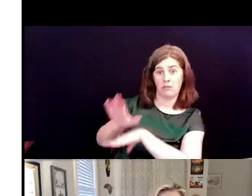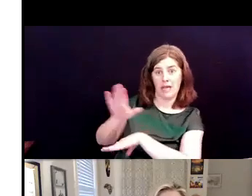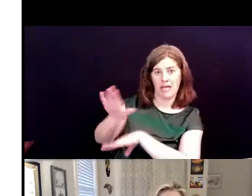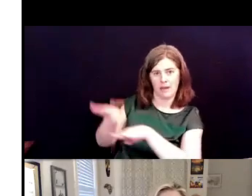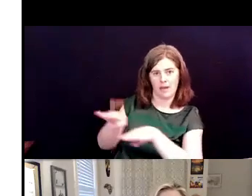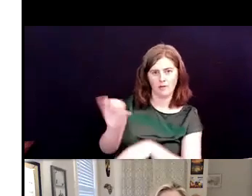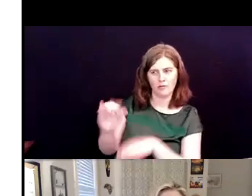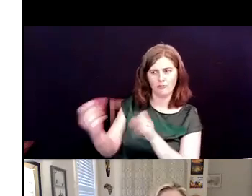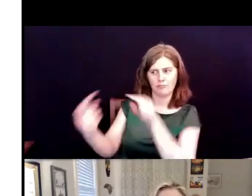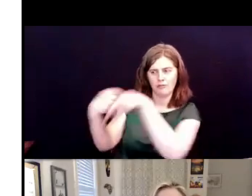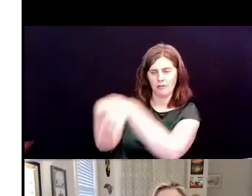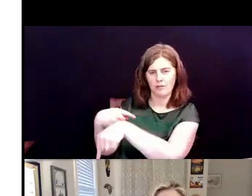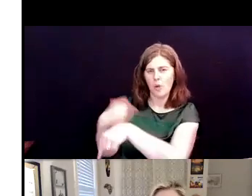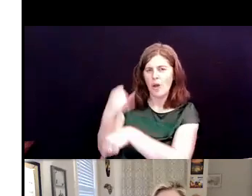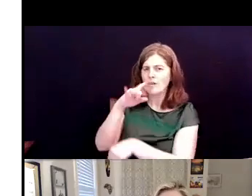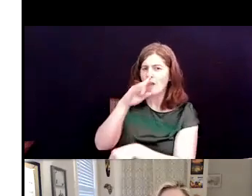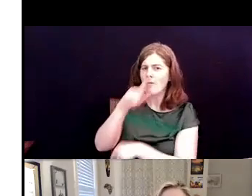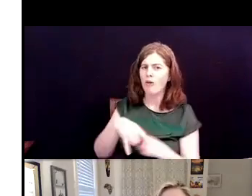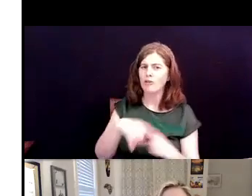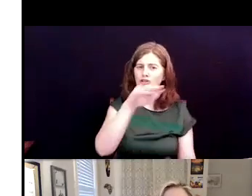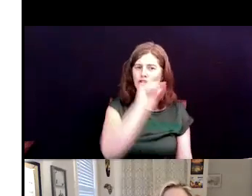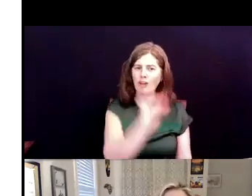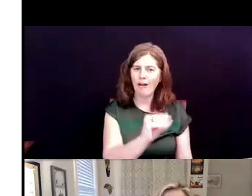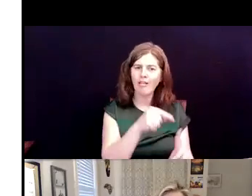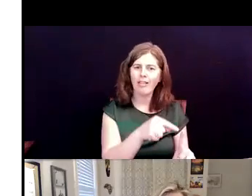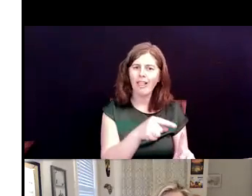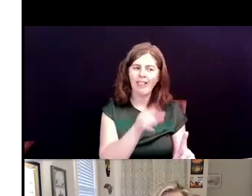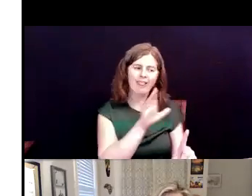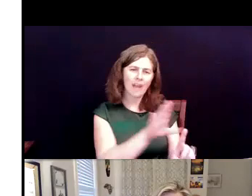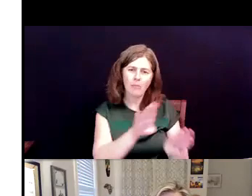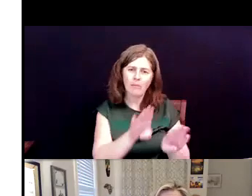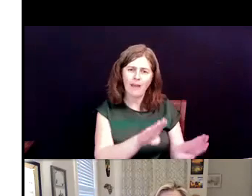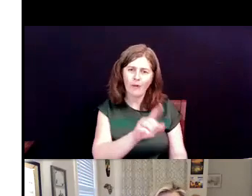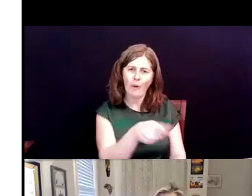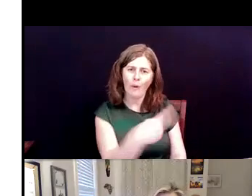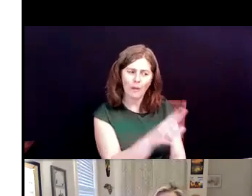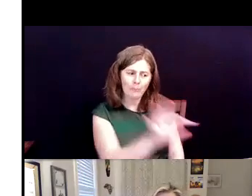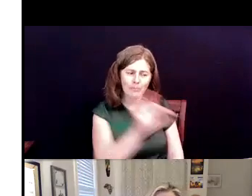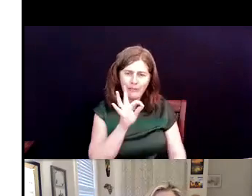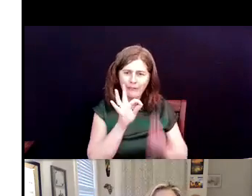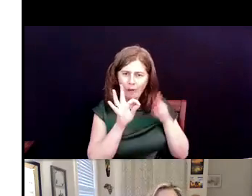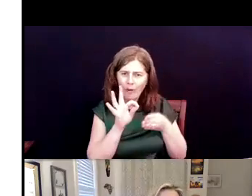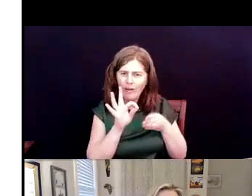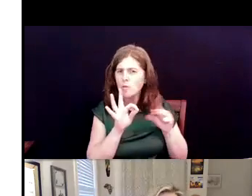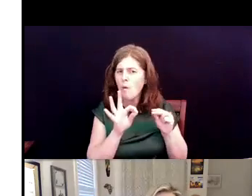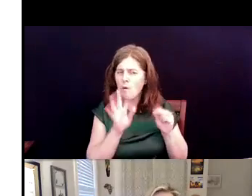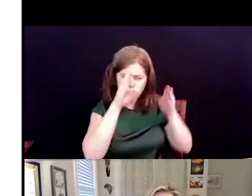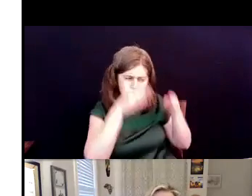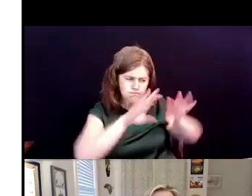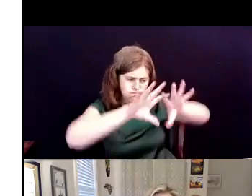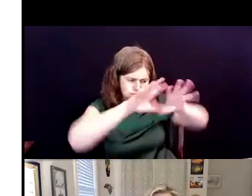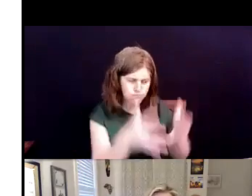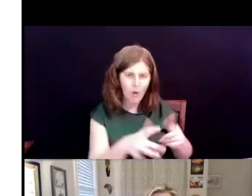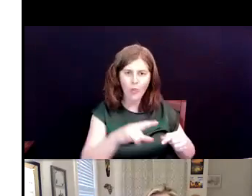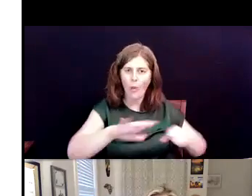talking about treating a child, we're not just talking about thinking about that behavior that they're exhibiting. We're talking about that whole child, and we'll talk more about,